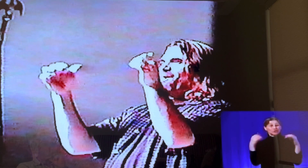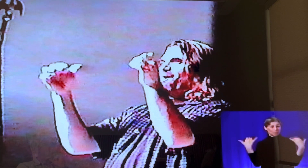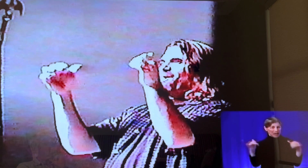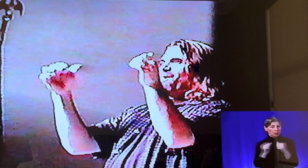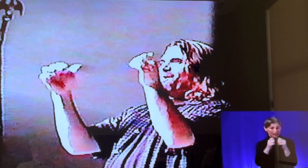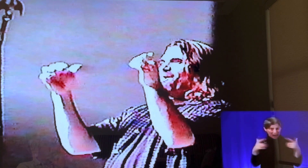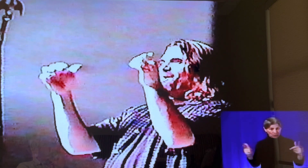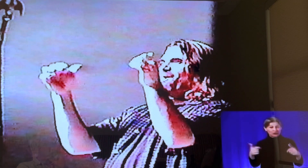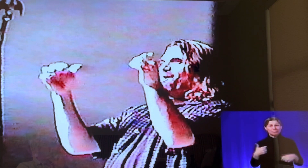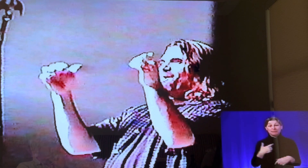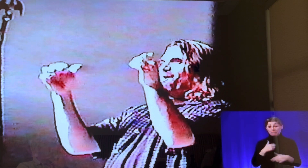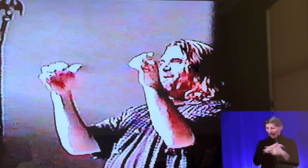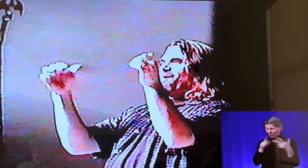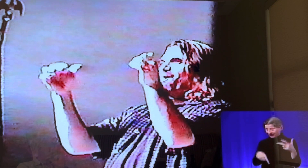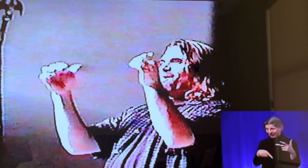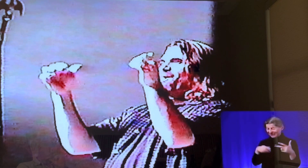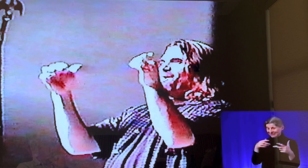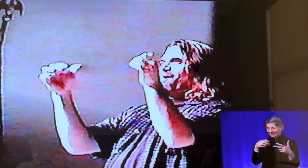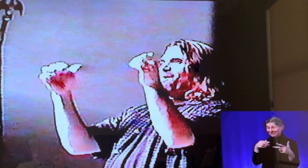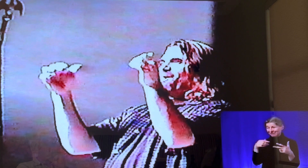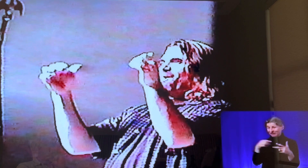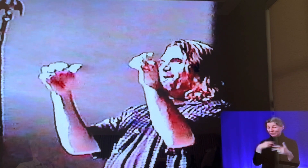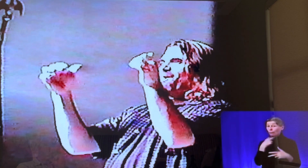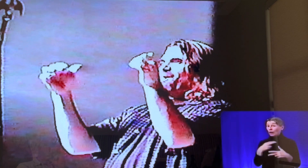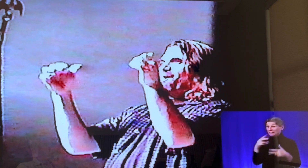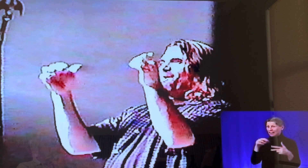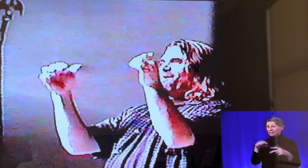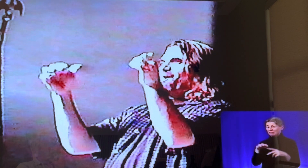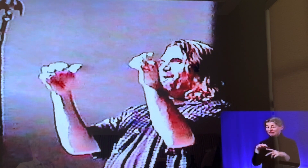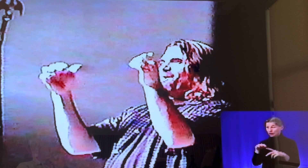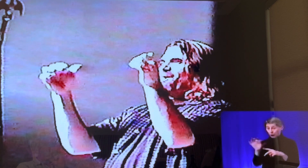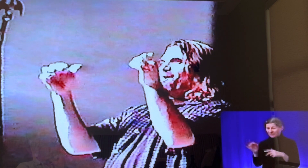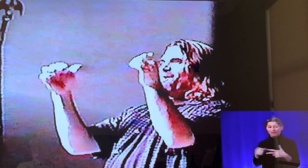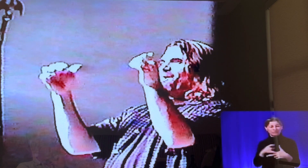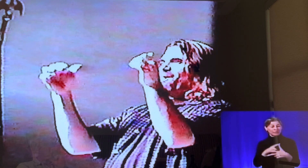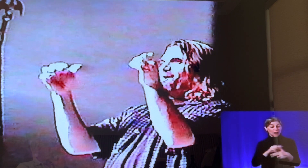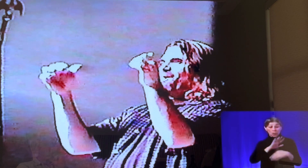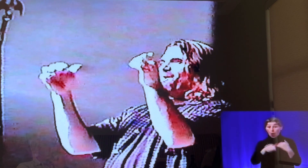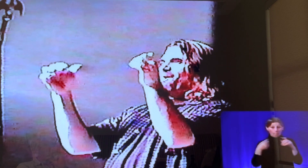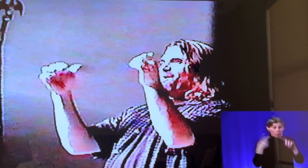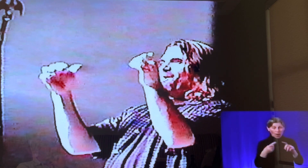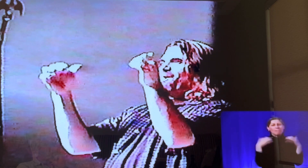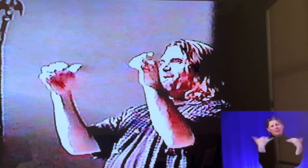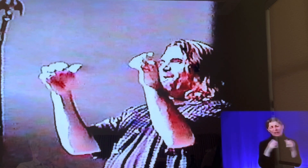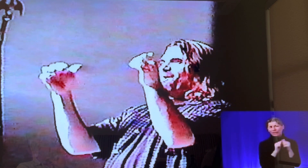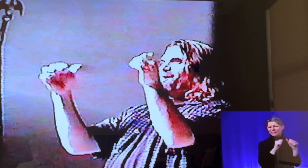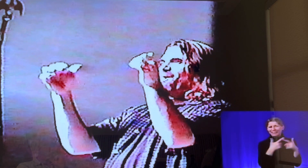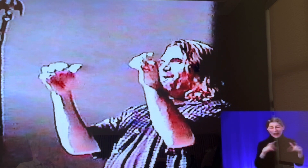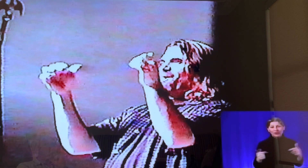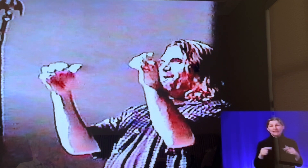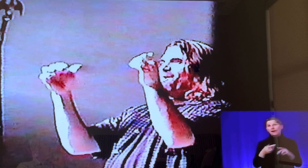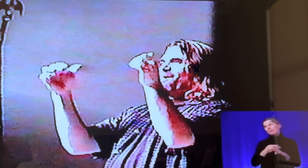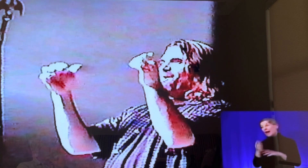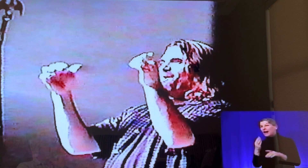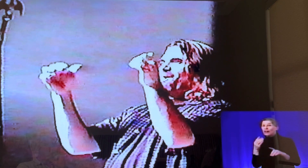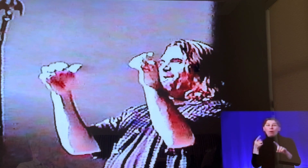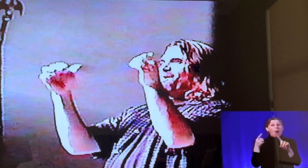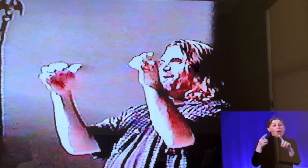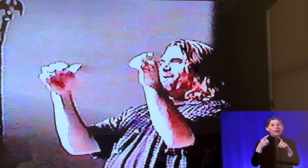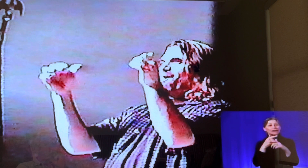with the whole point is to play with the language, or the main goal is to learn to play with the language, or the point of the workshop is to play with the